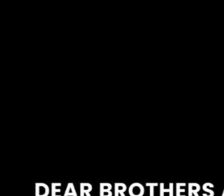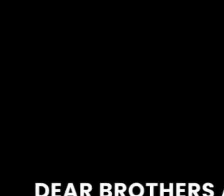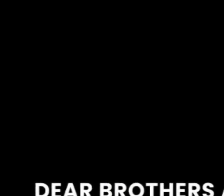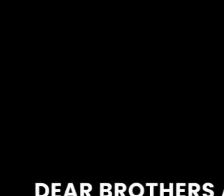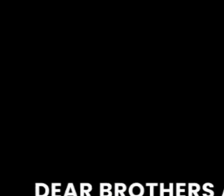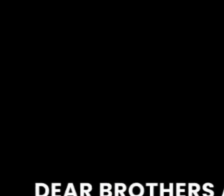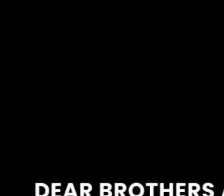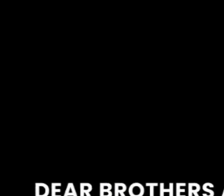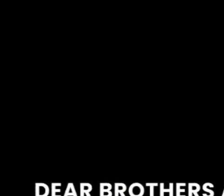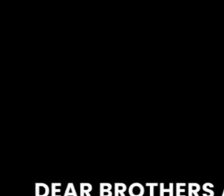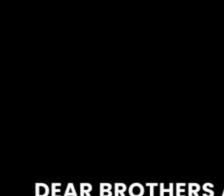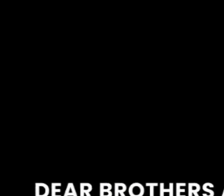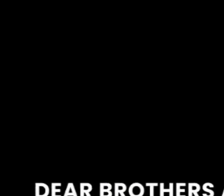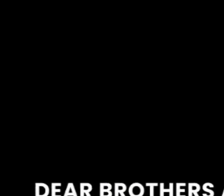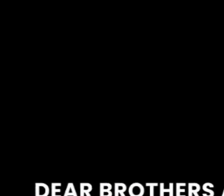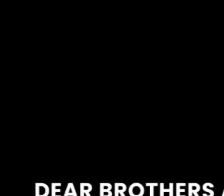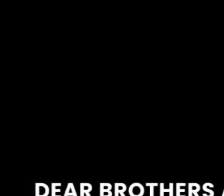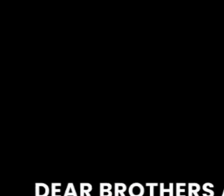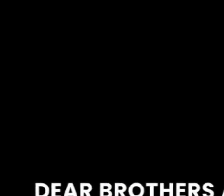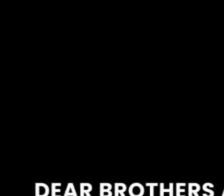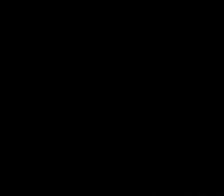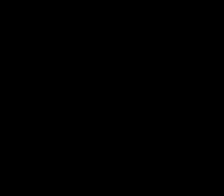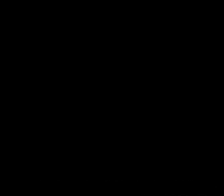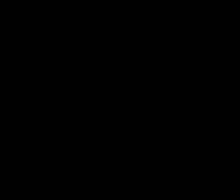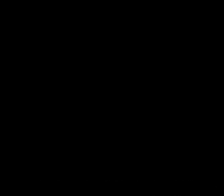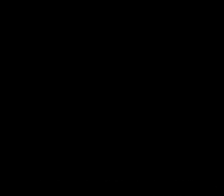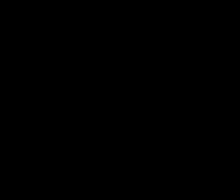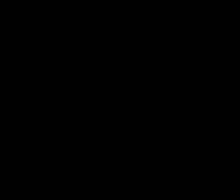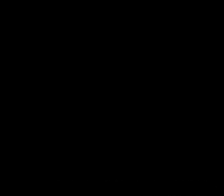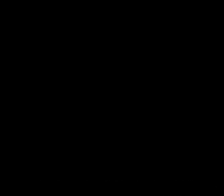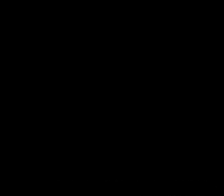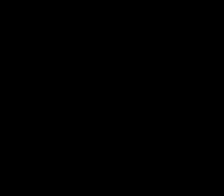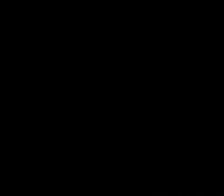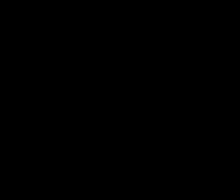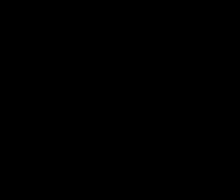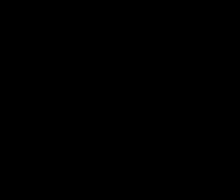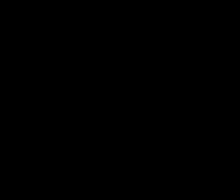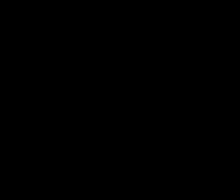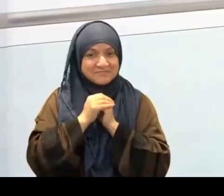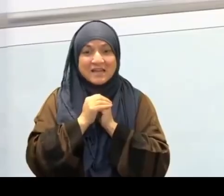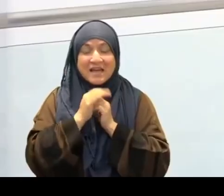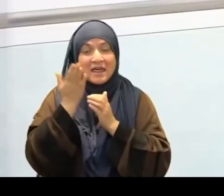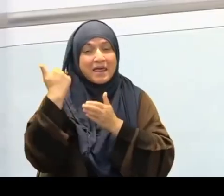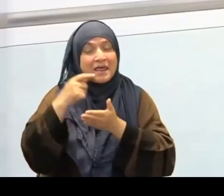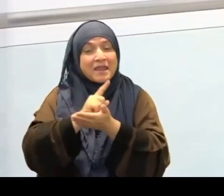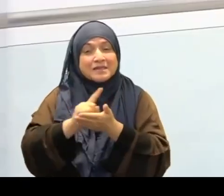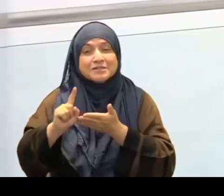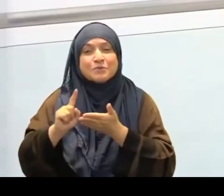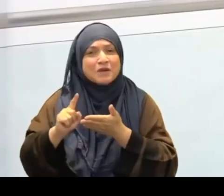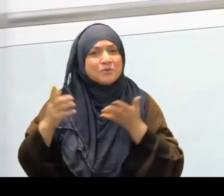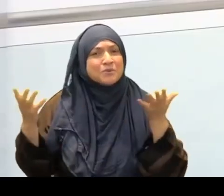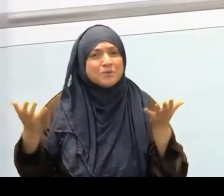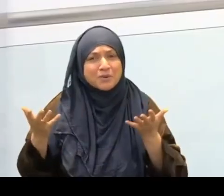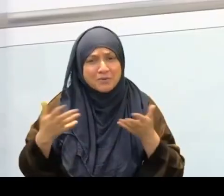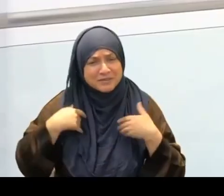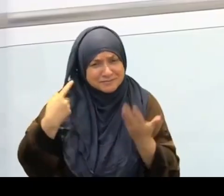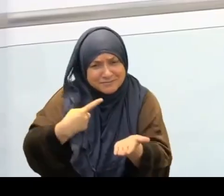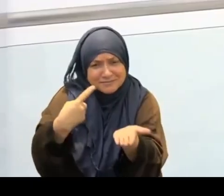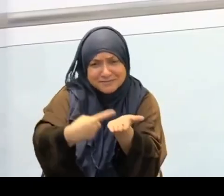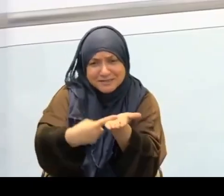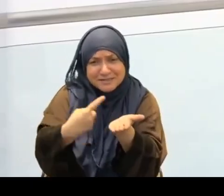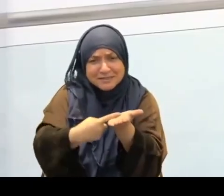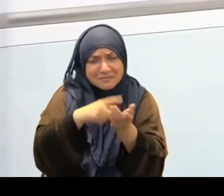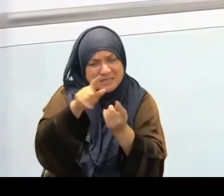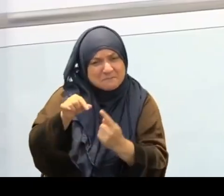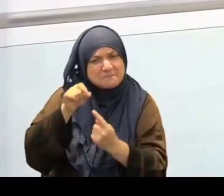Dear brothers and sisters, last week we talked about this particular hadith. Inna as-sidqa yahdi ila al-birr, wa inna